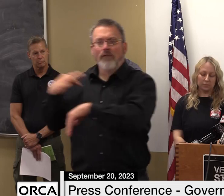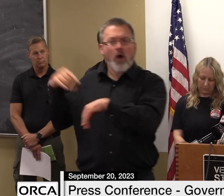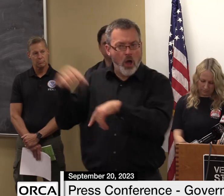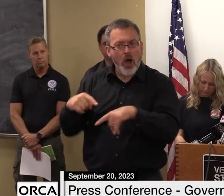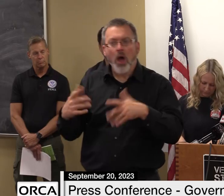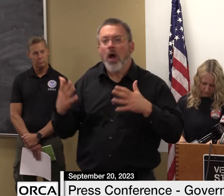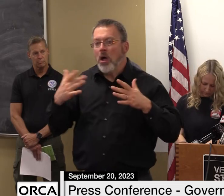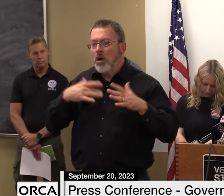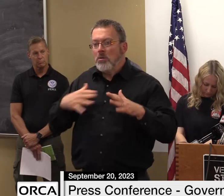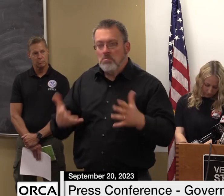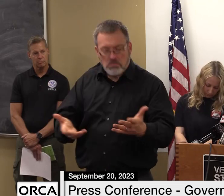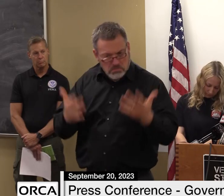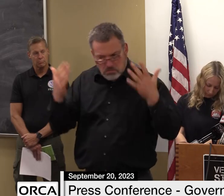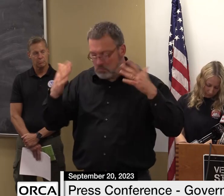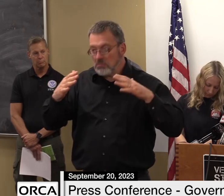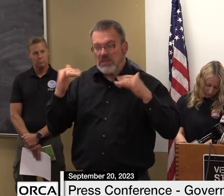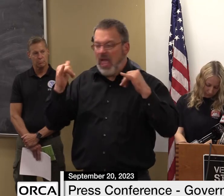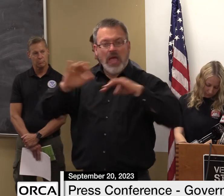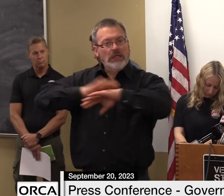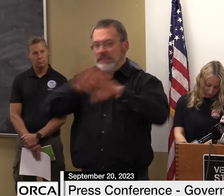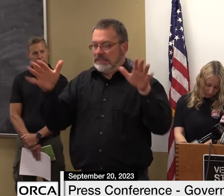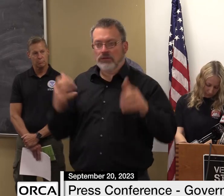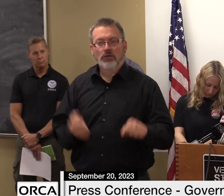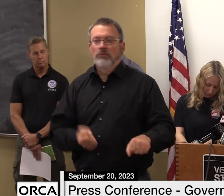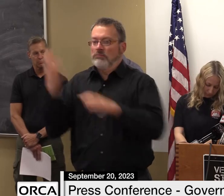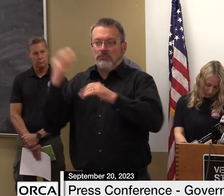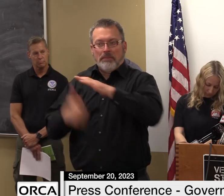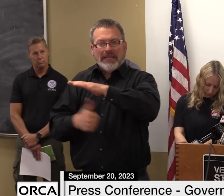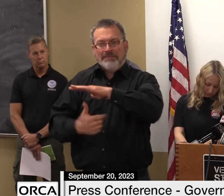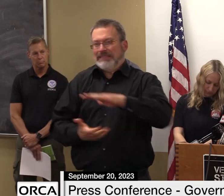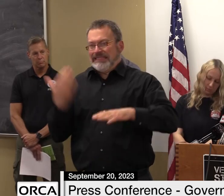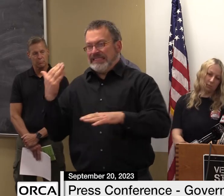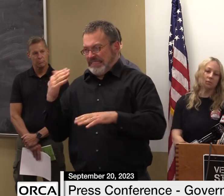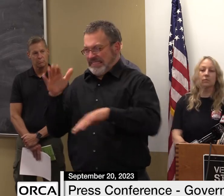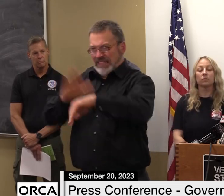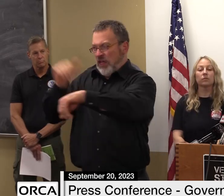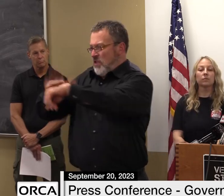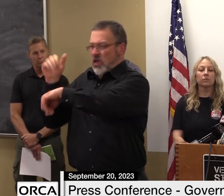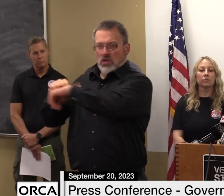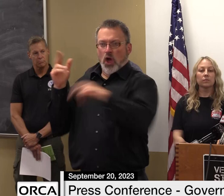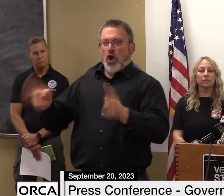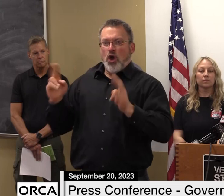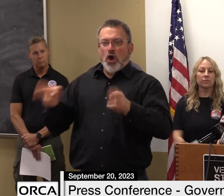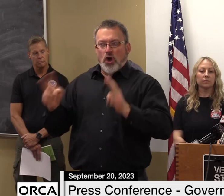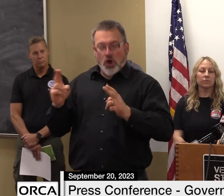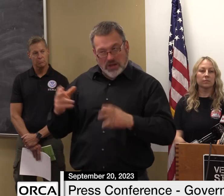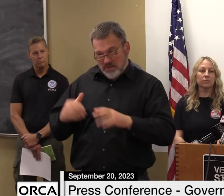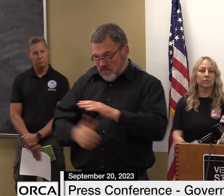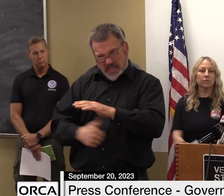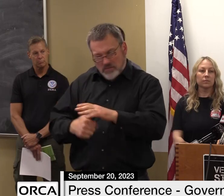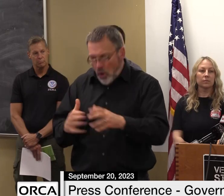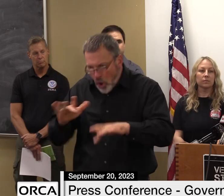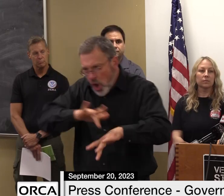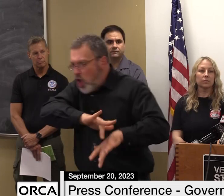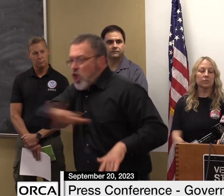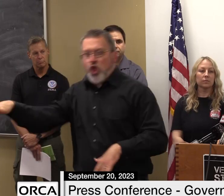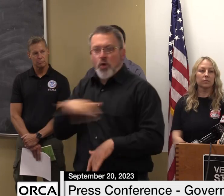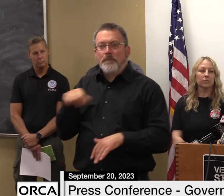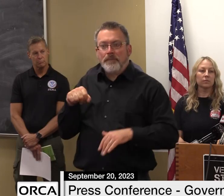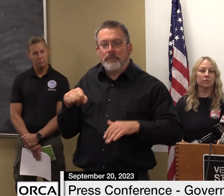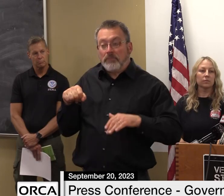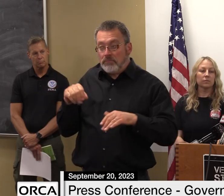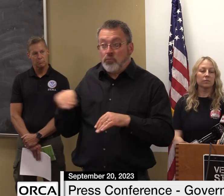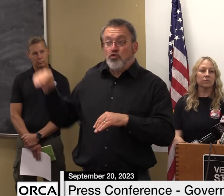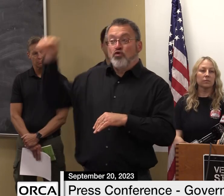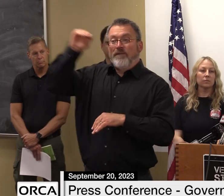time, and again, our friends and customers and coworkers came back to help move more items up to the main floor.